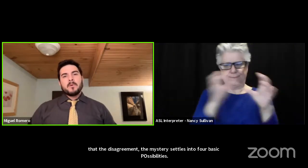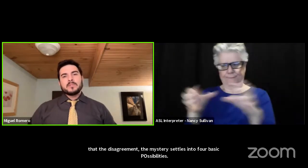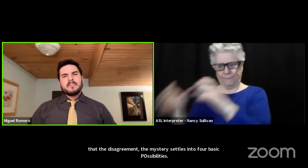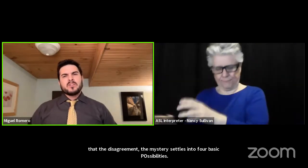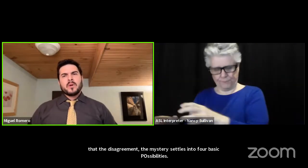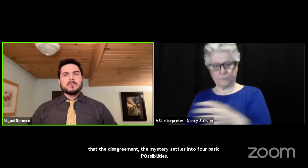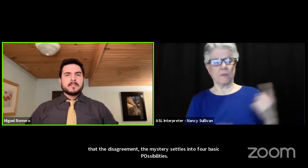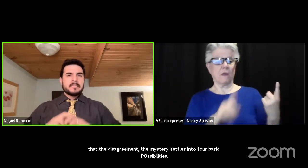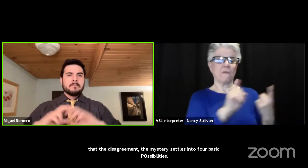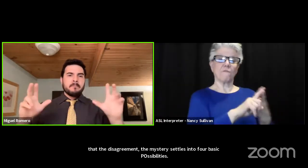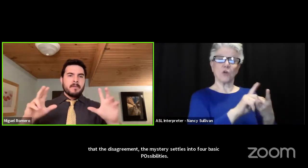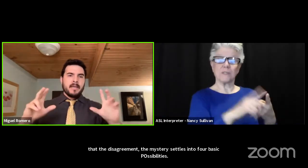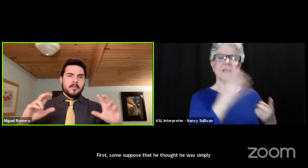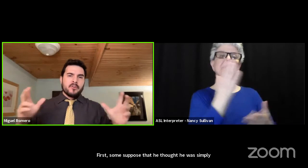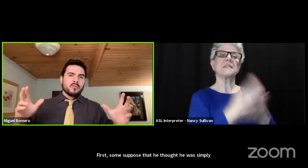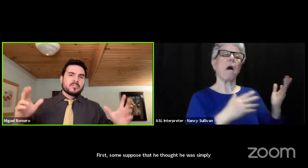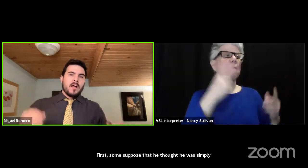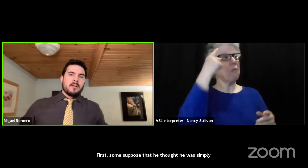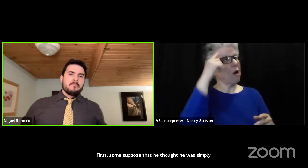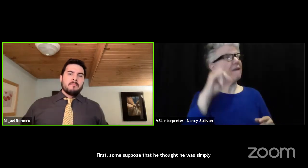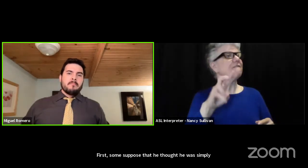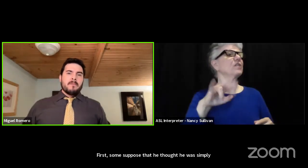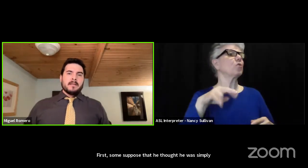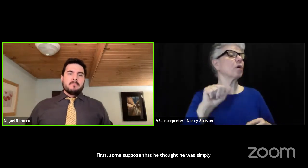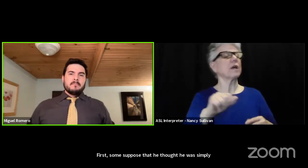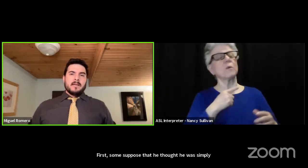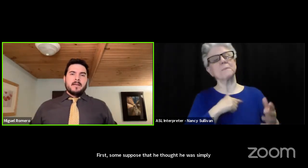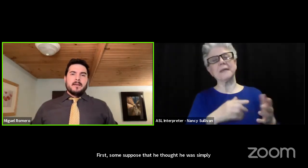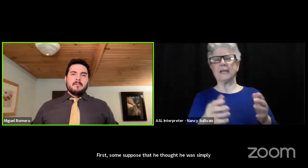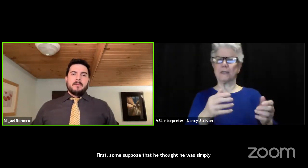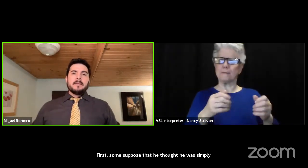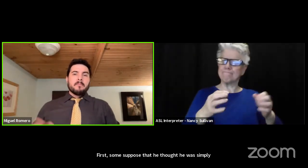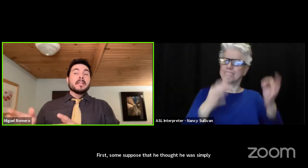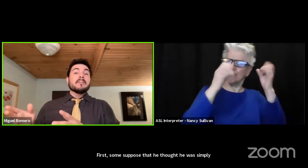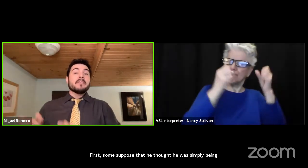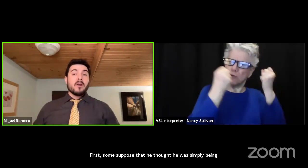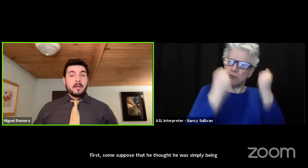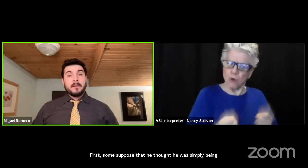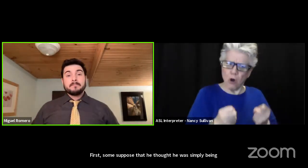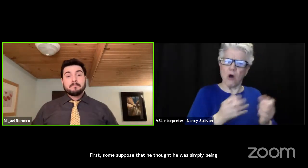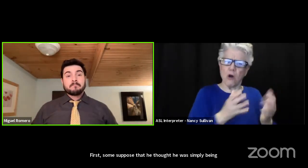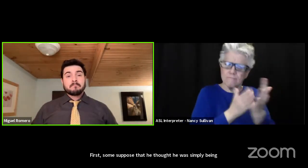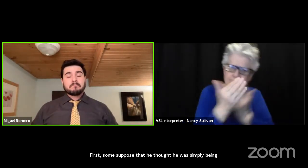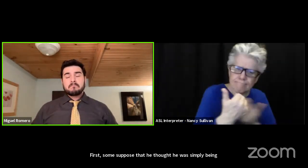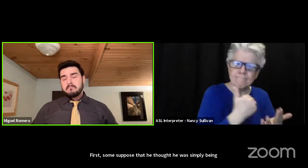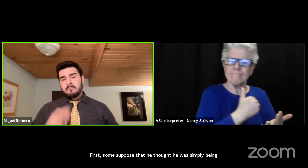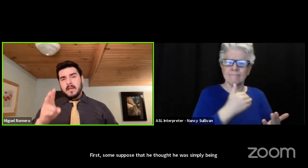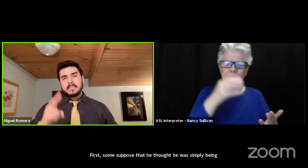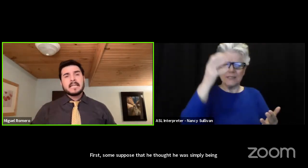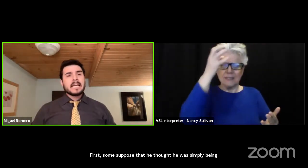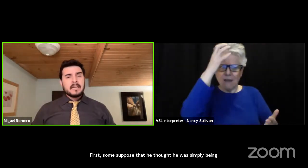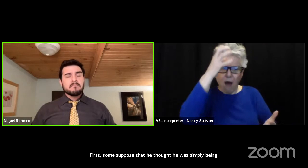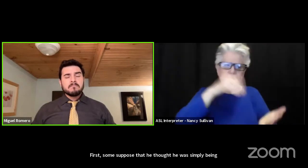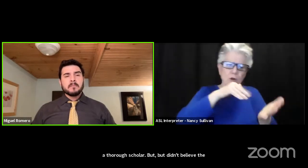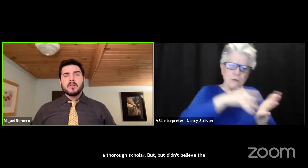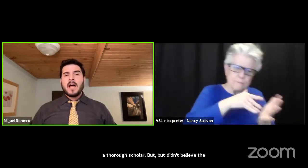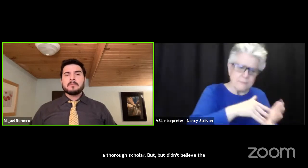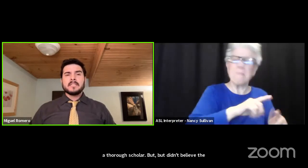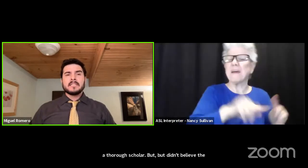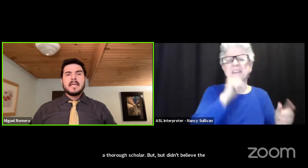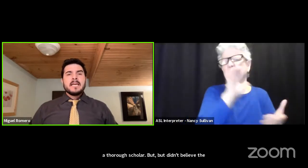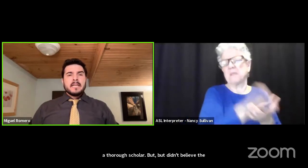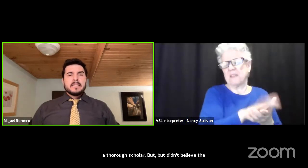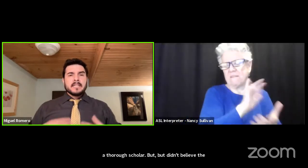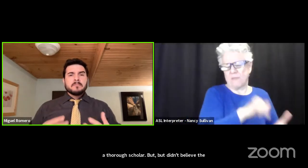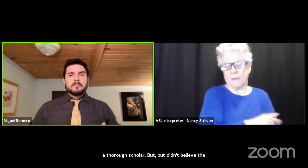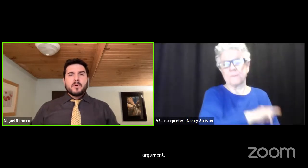some suppose that Vitoria was simply being a thorough scholar, but didn't believe the argument. And the second typical